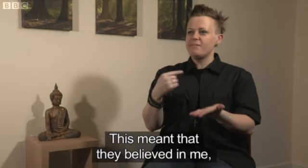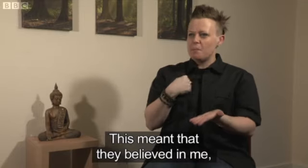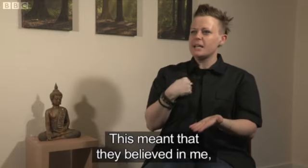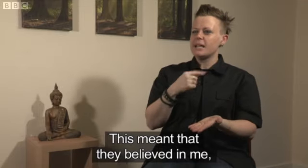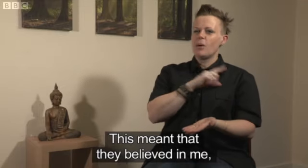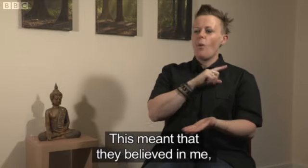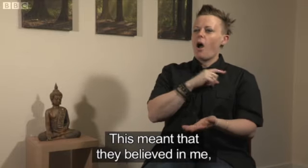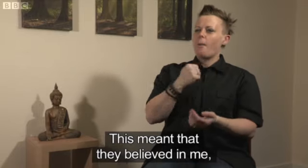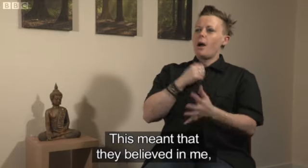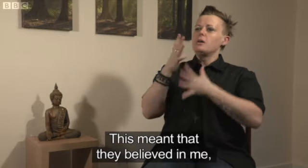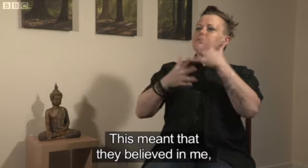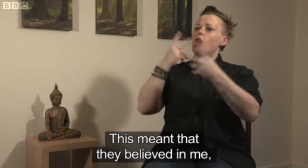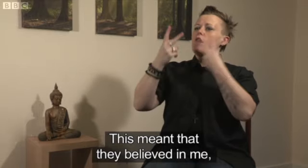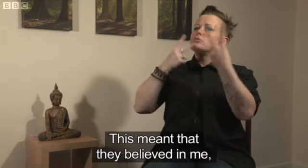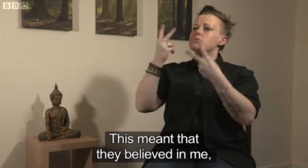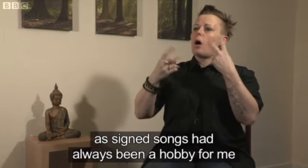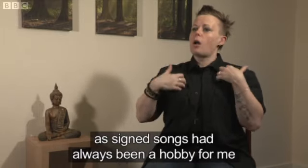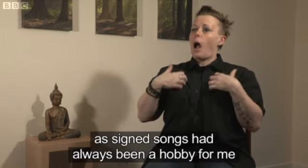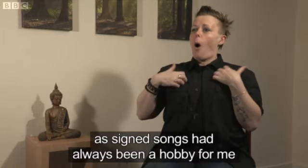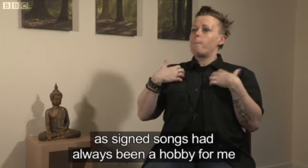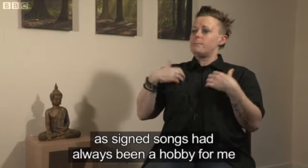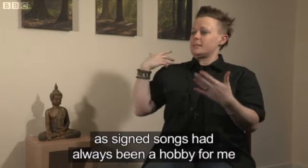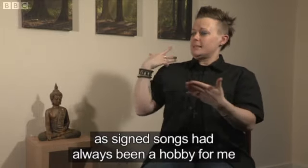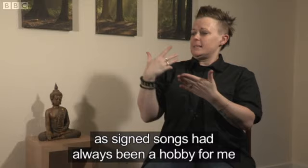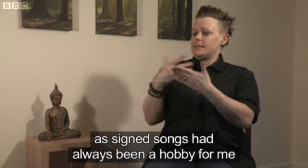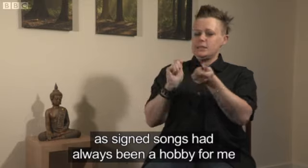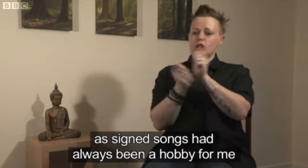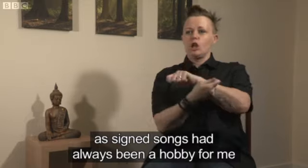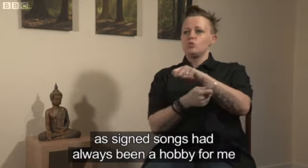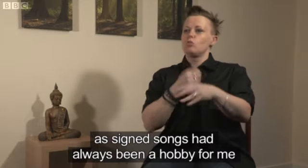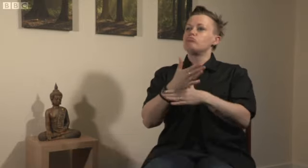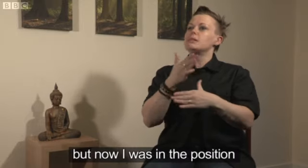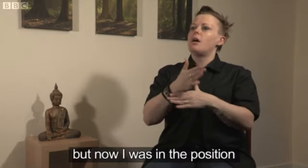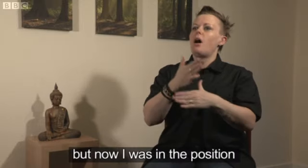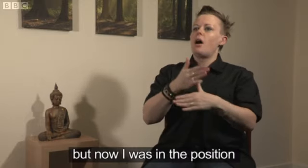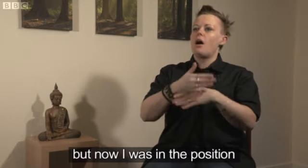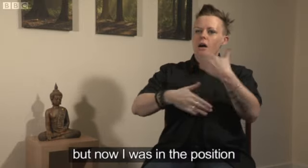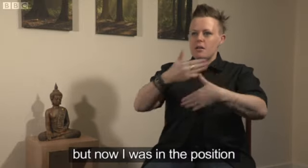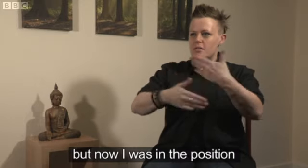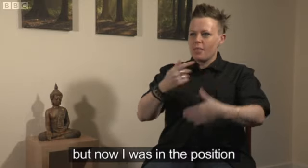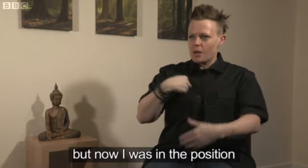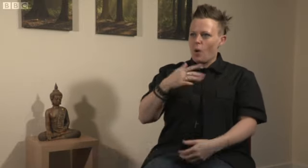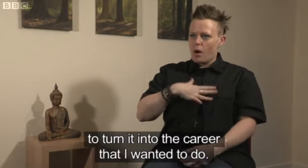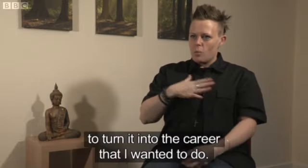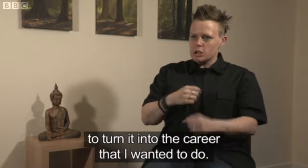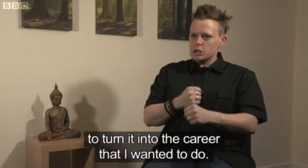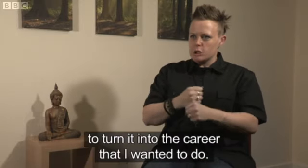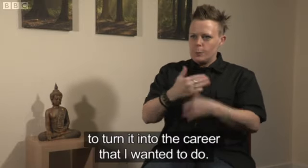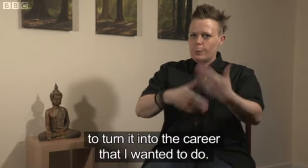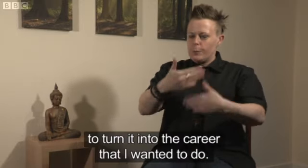This meant that they believed in me, as signed songs had always been a hobby for me, but now I was in a position to turn it into the career that I wanted to